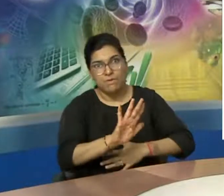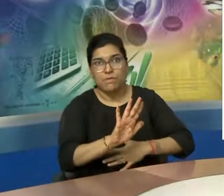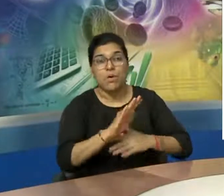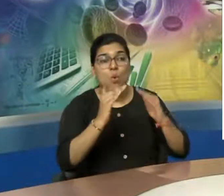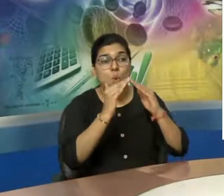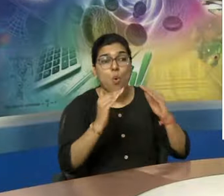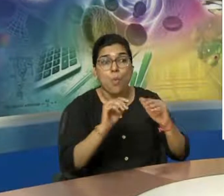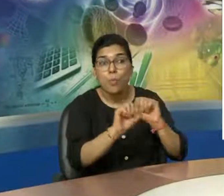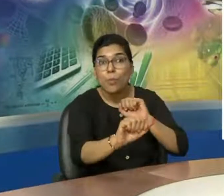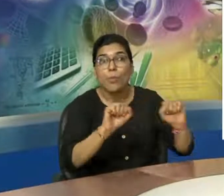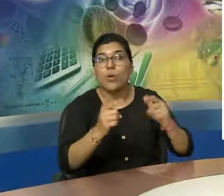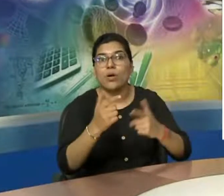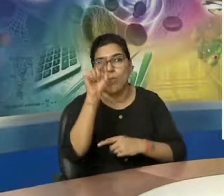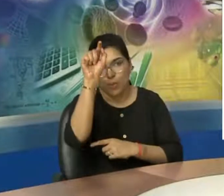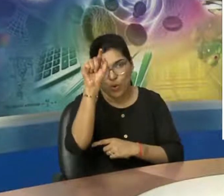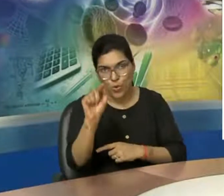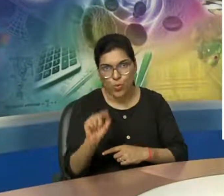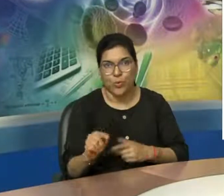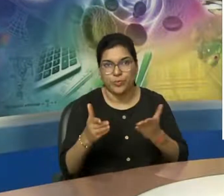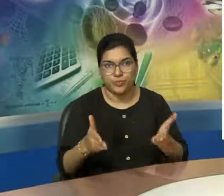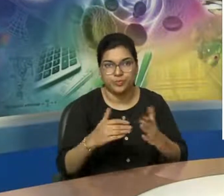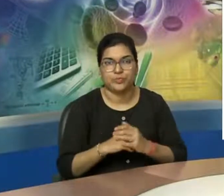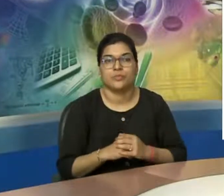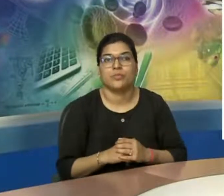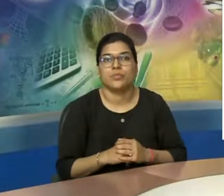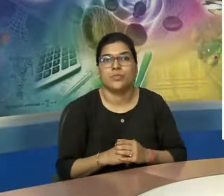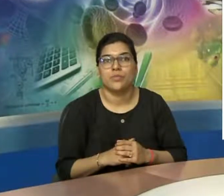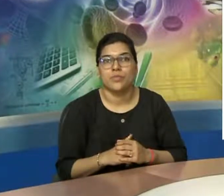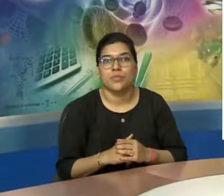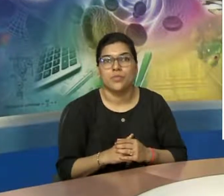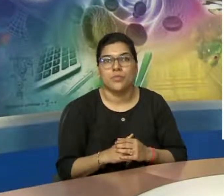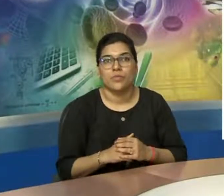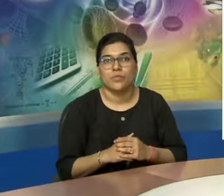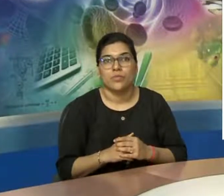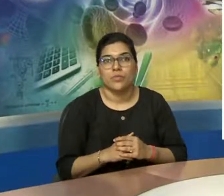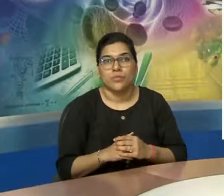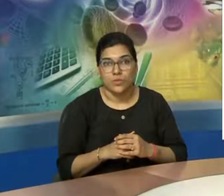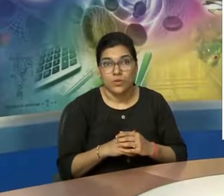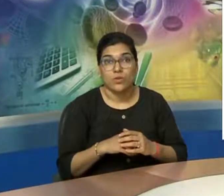Let us now understand about the habitat and the organism.